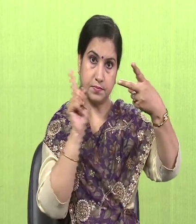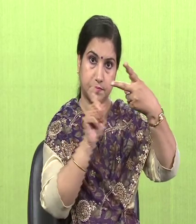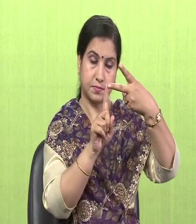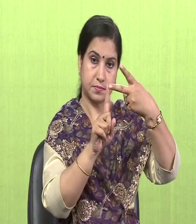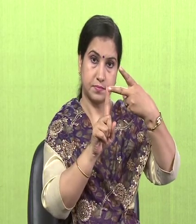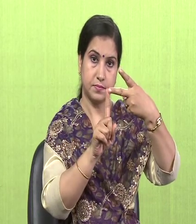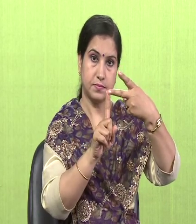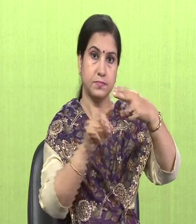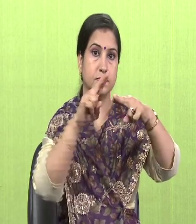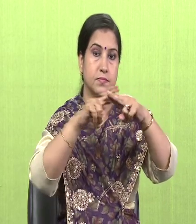fraternity,